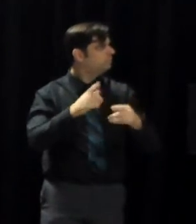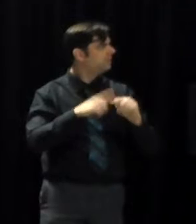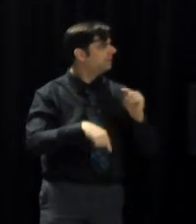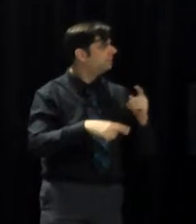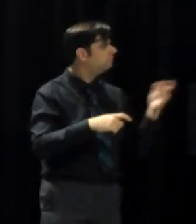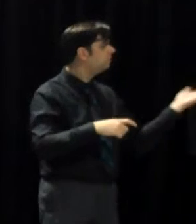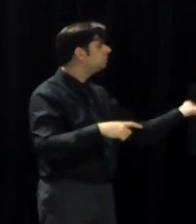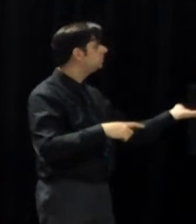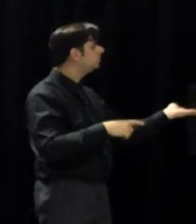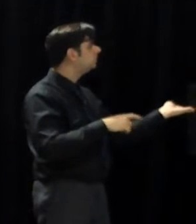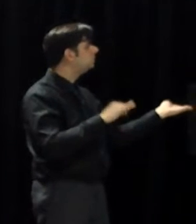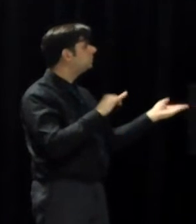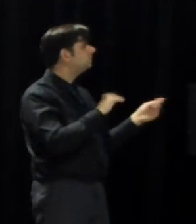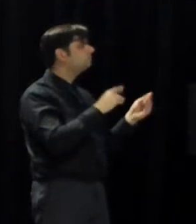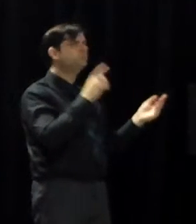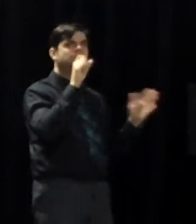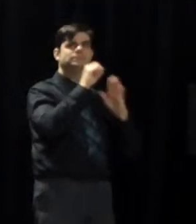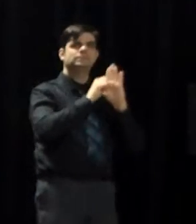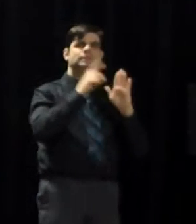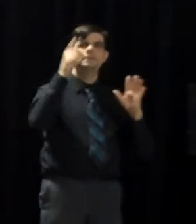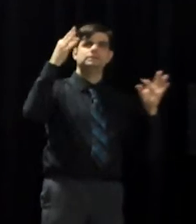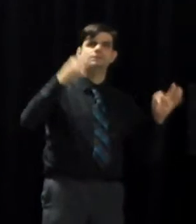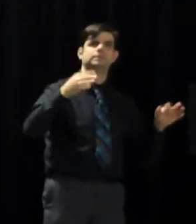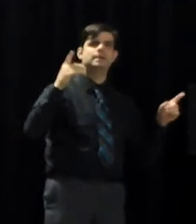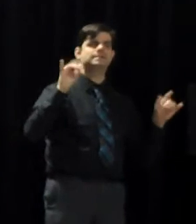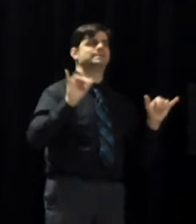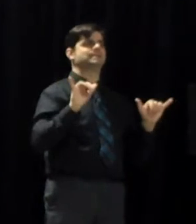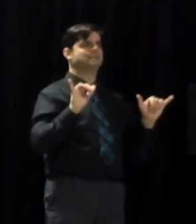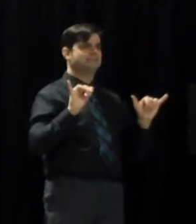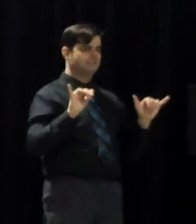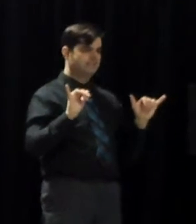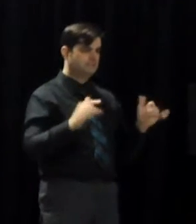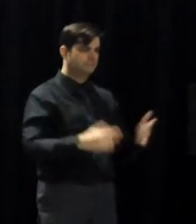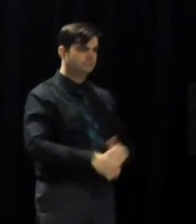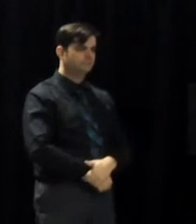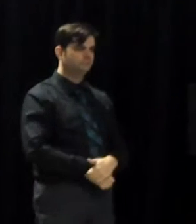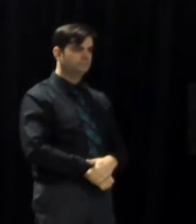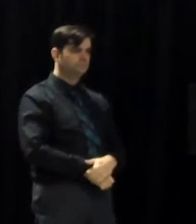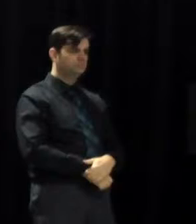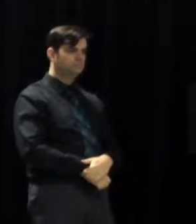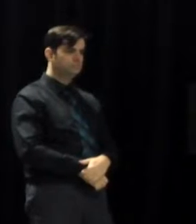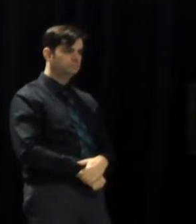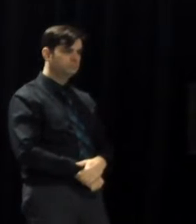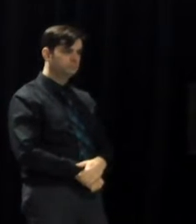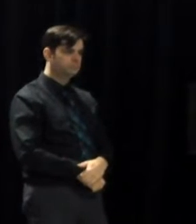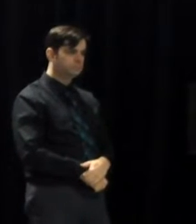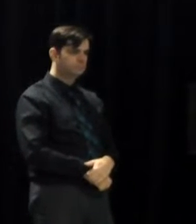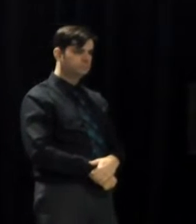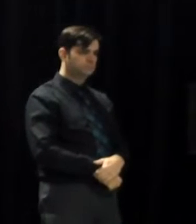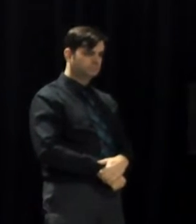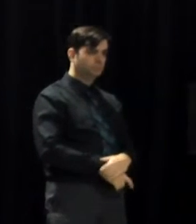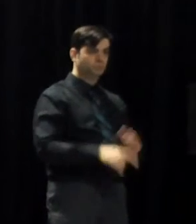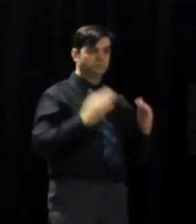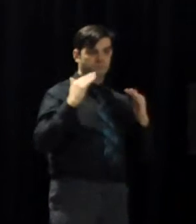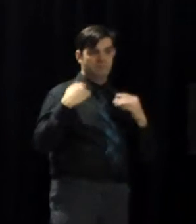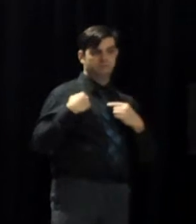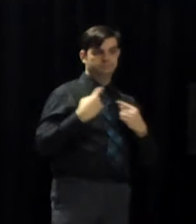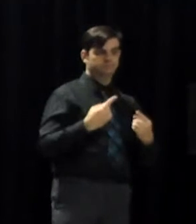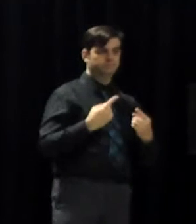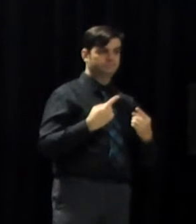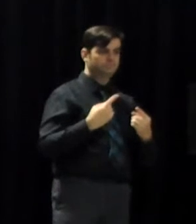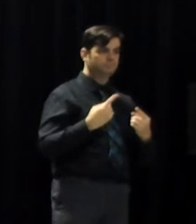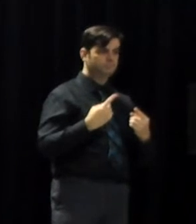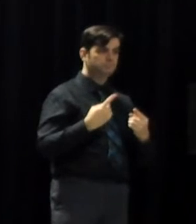more hospitalizations, so we need to get folks that don't need to be there out of there. So I expect a quick turn time